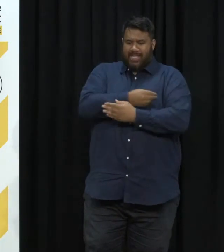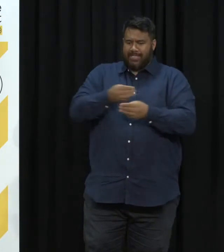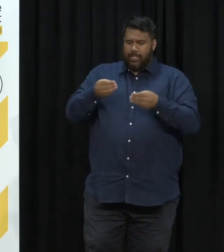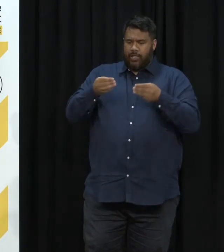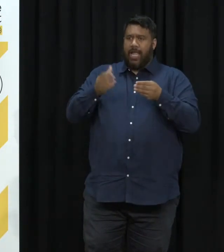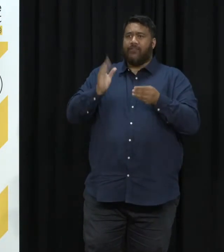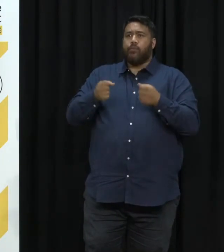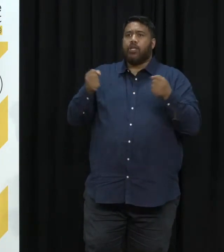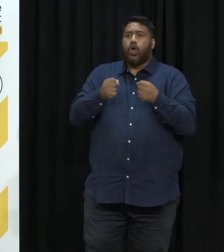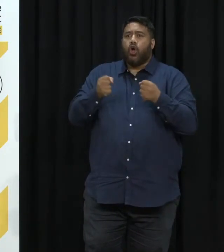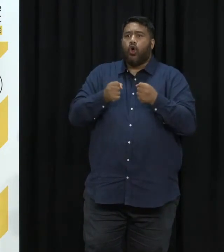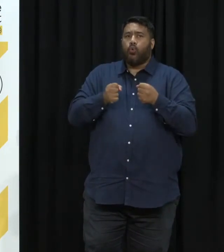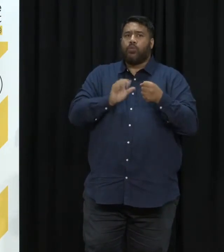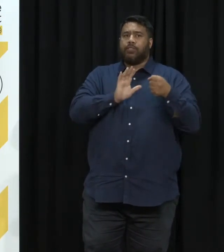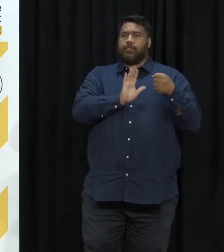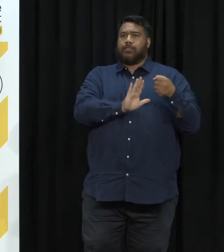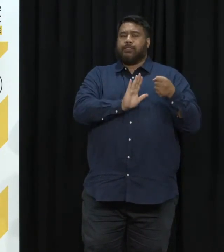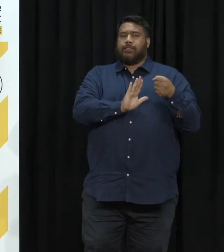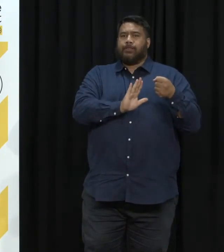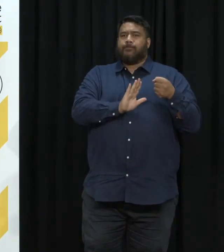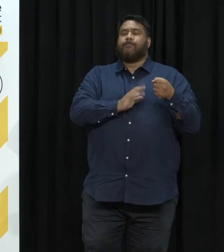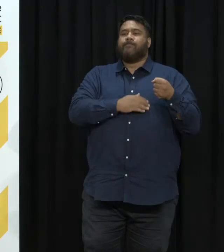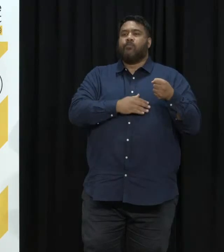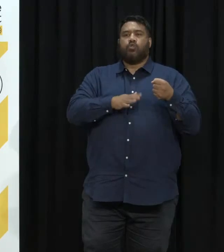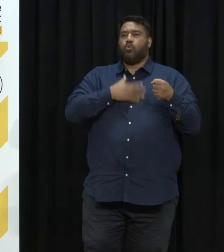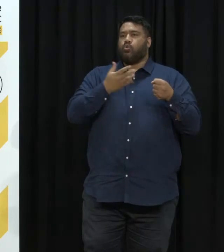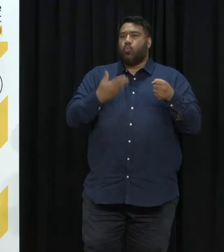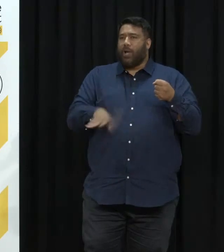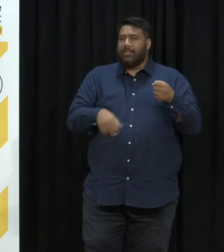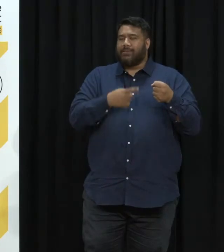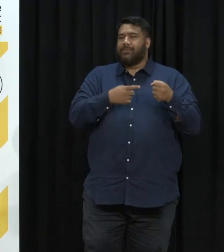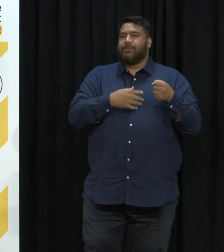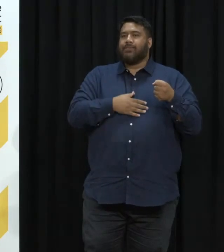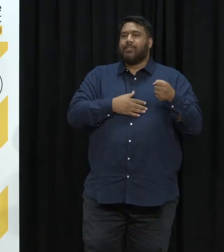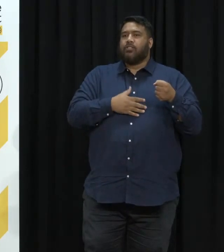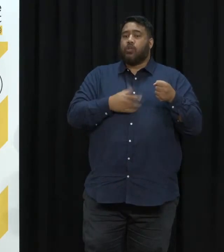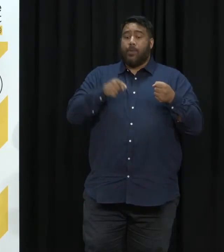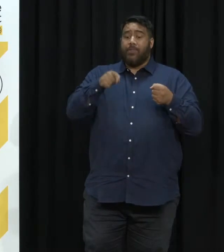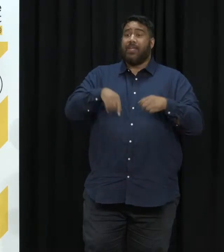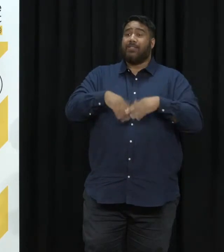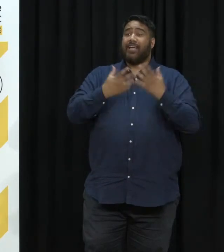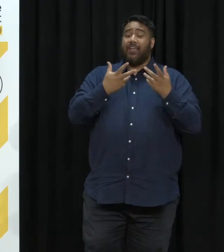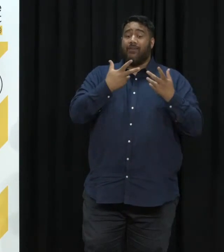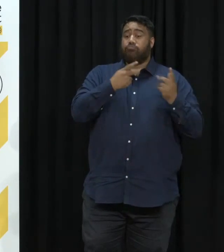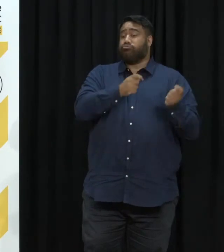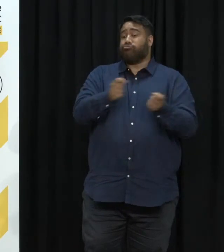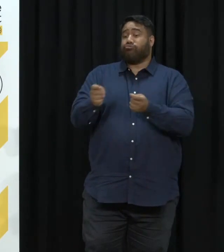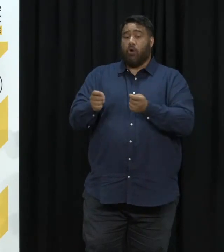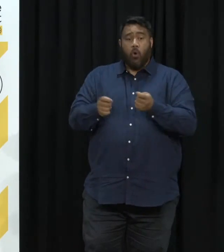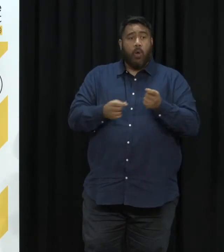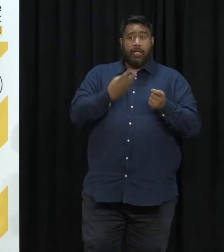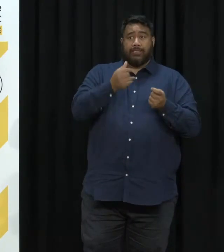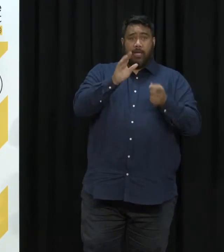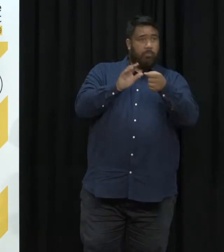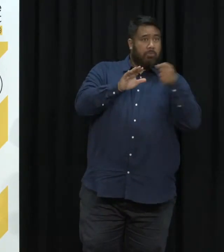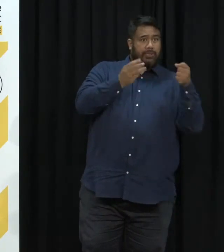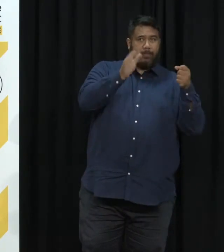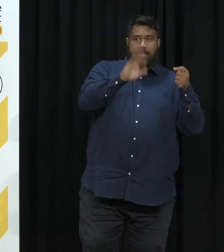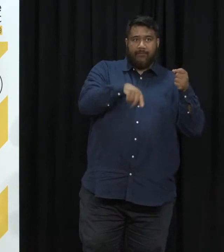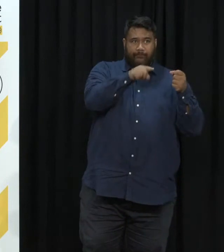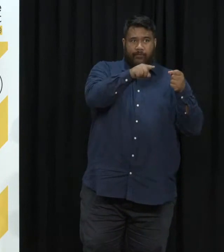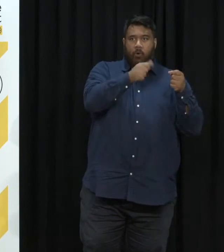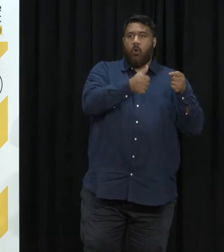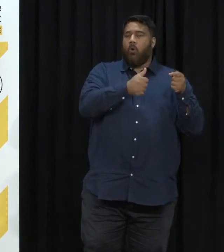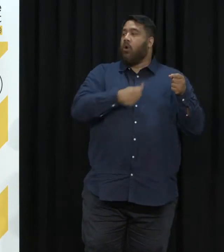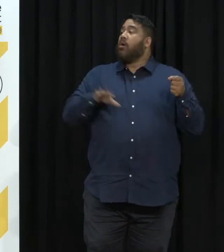the end of a vaccine day we have additional vaccine to distribute, we do access our health workforce